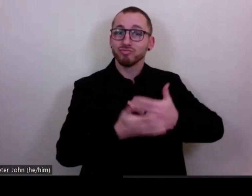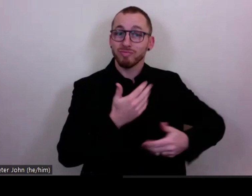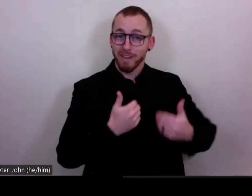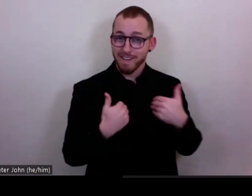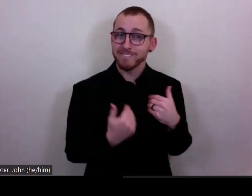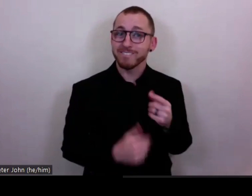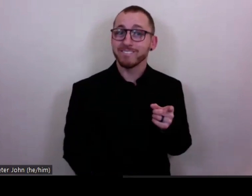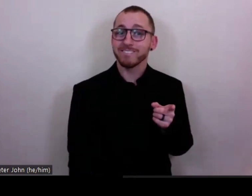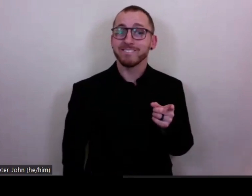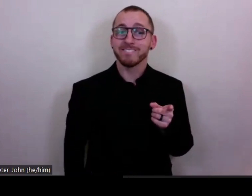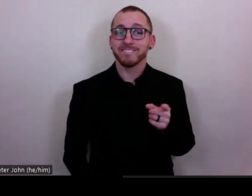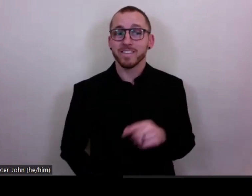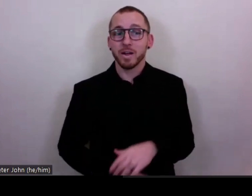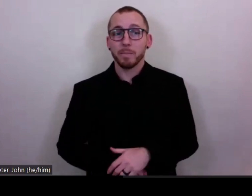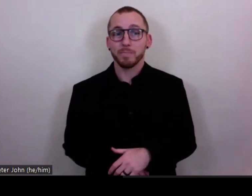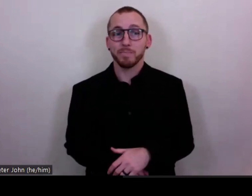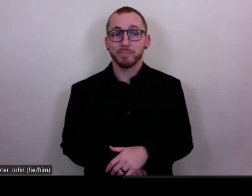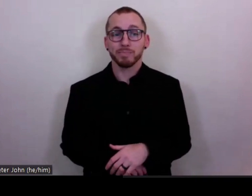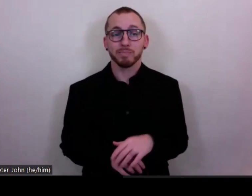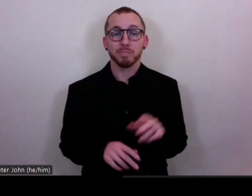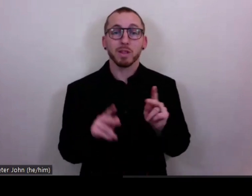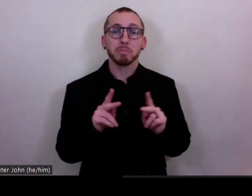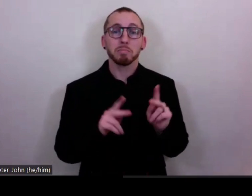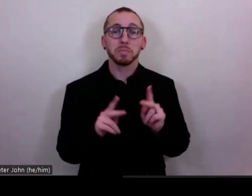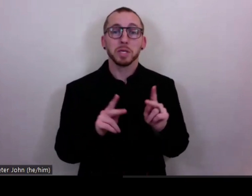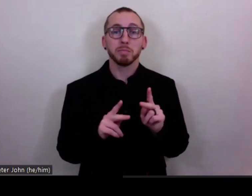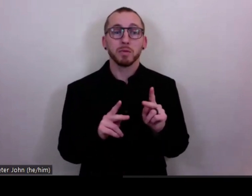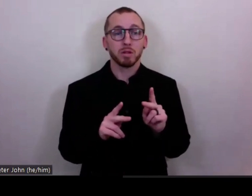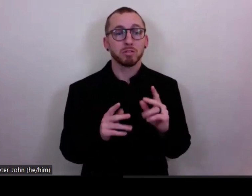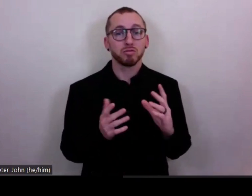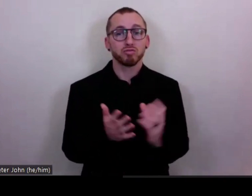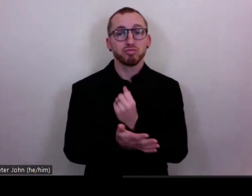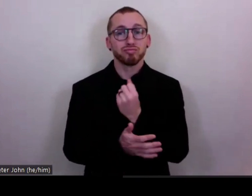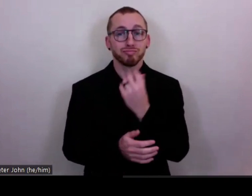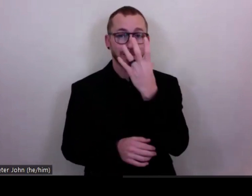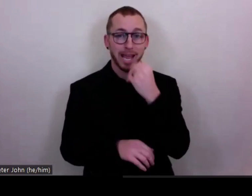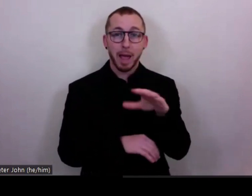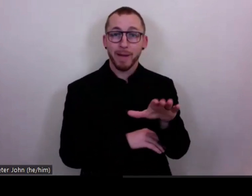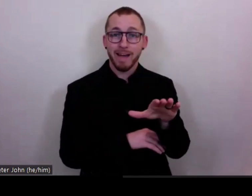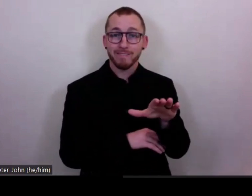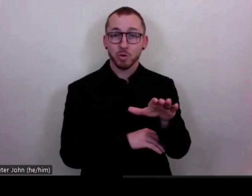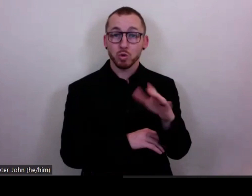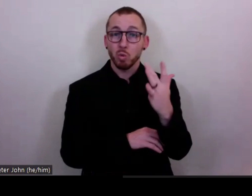And people take a nap in the afternoon so that they can be awake.